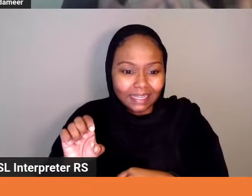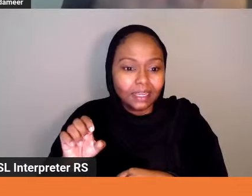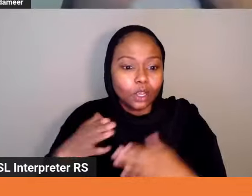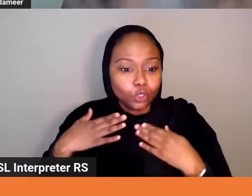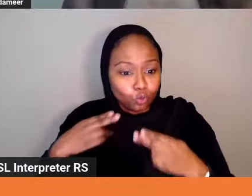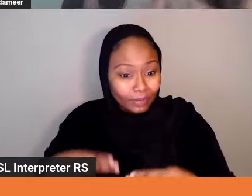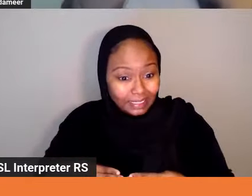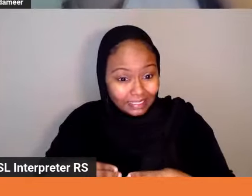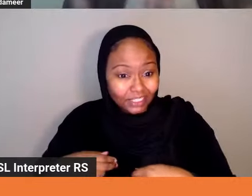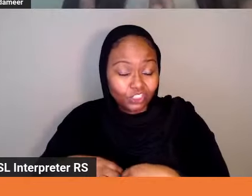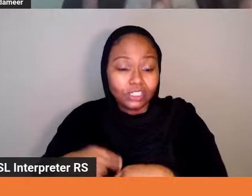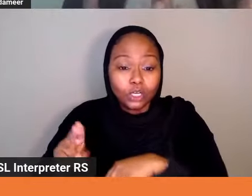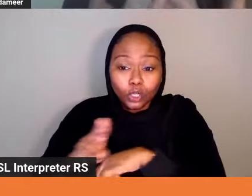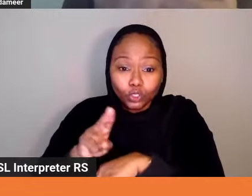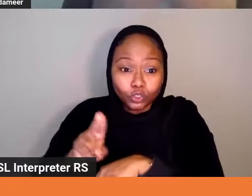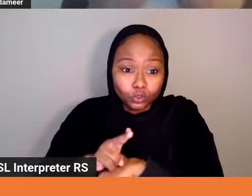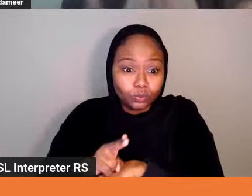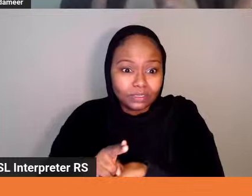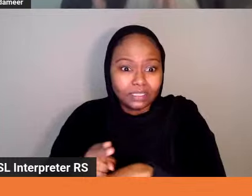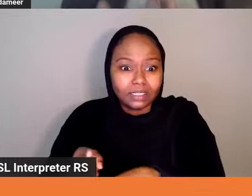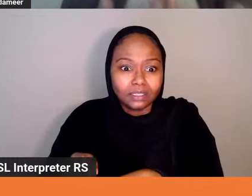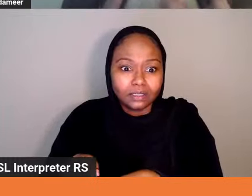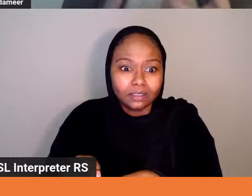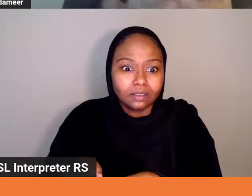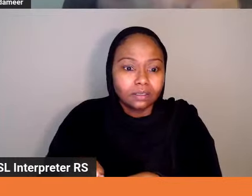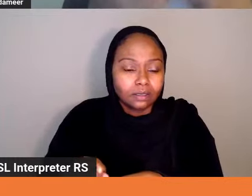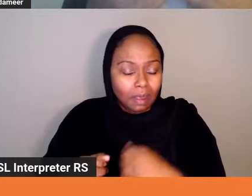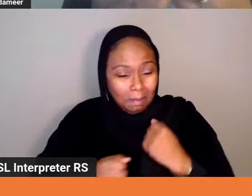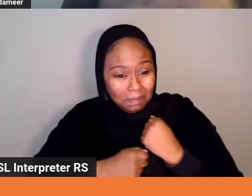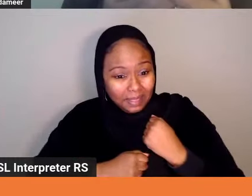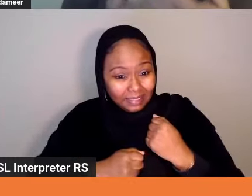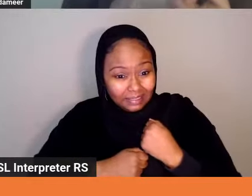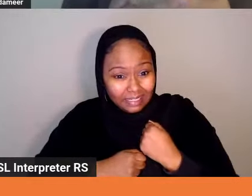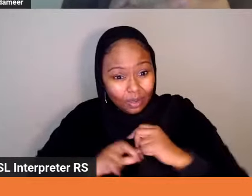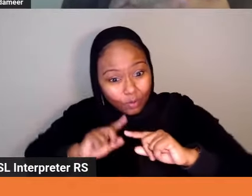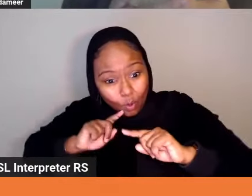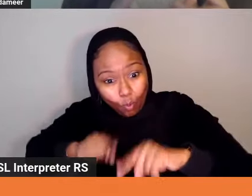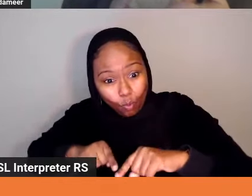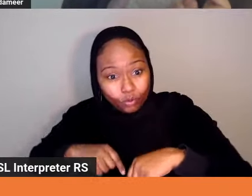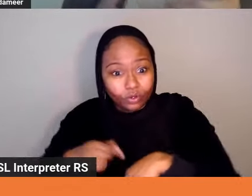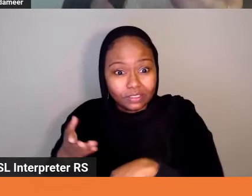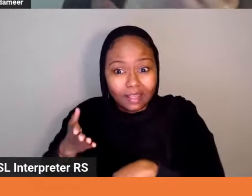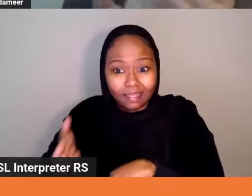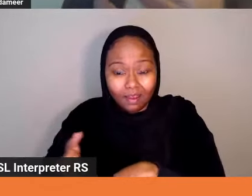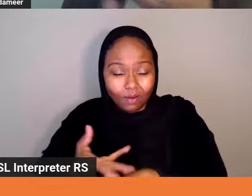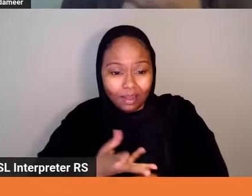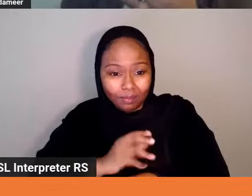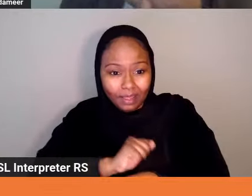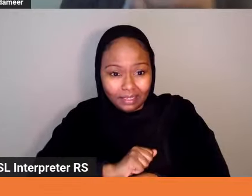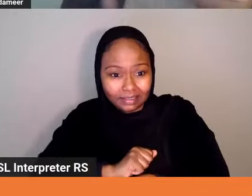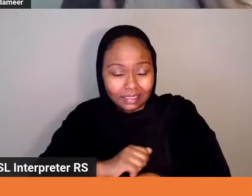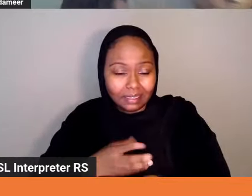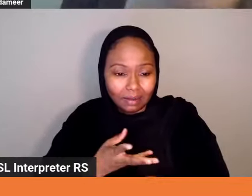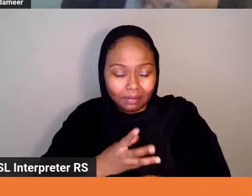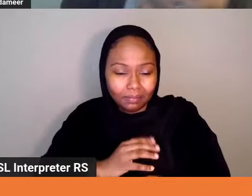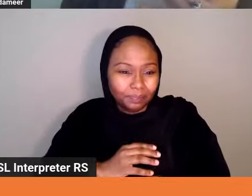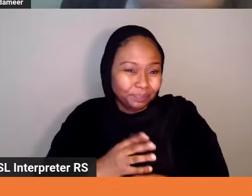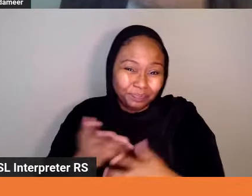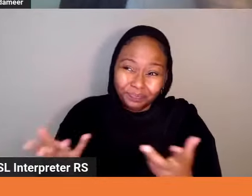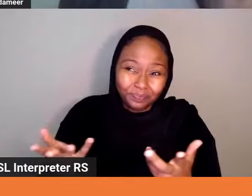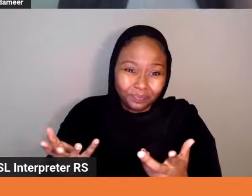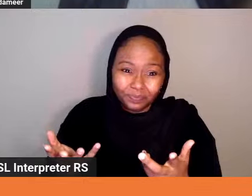dehumanization by using the law and the military orders in the Palestinian context